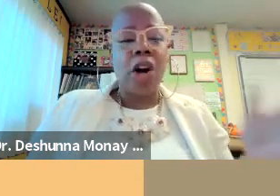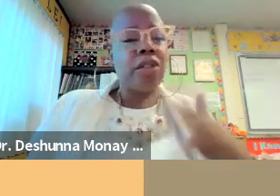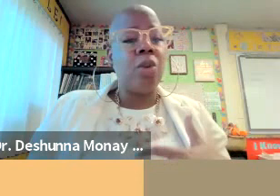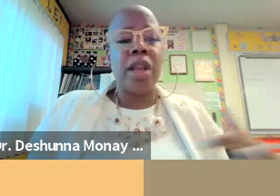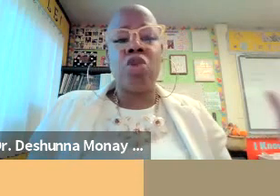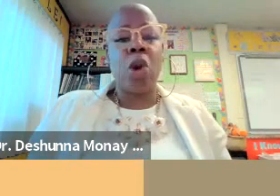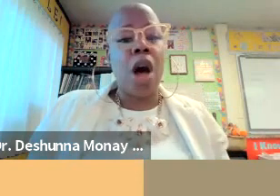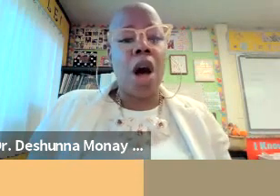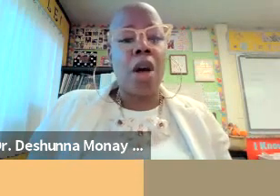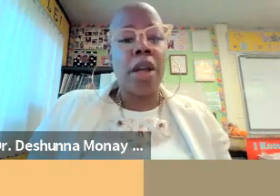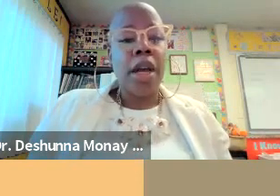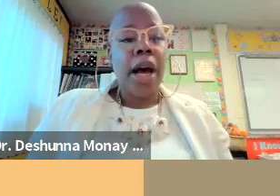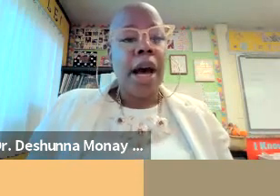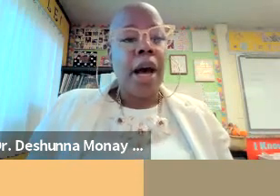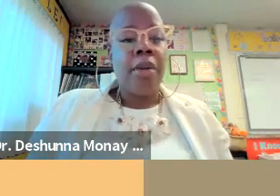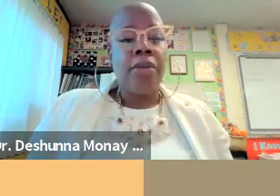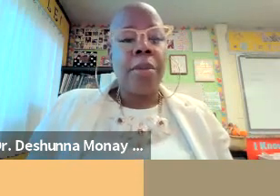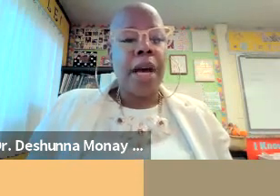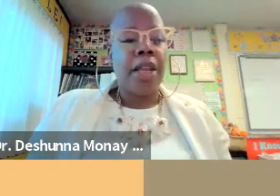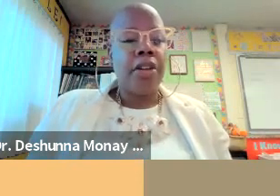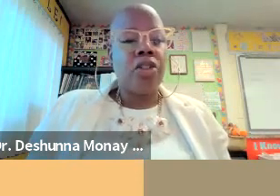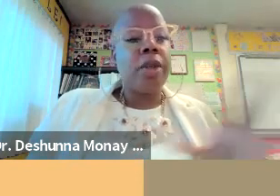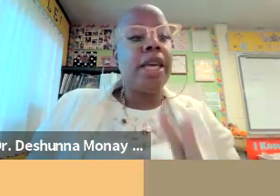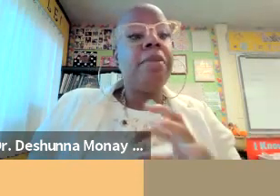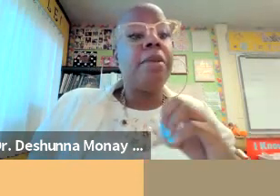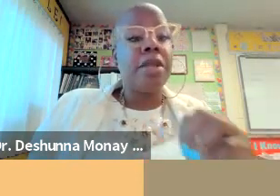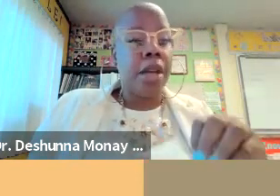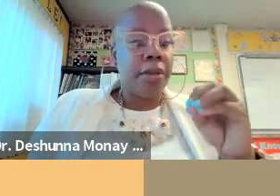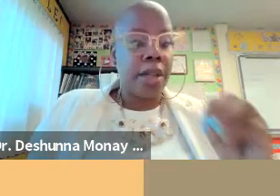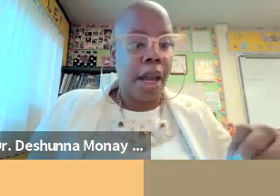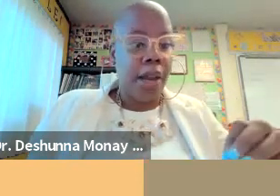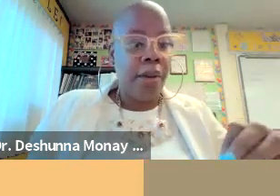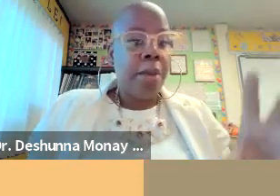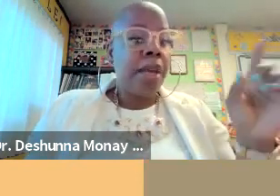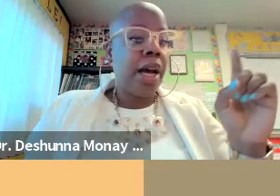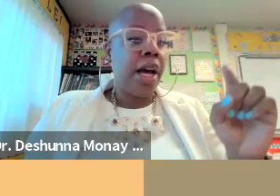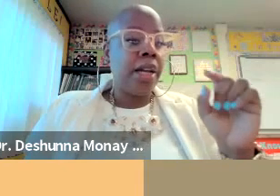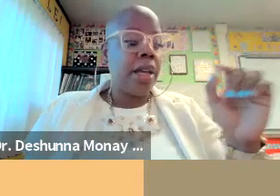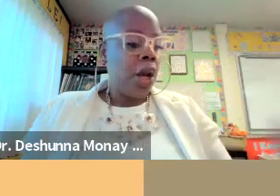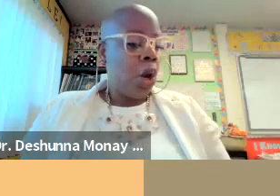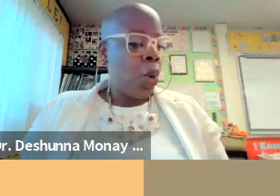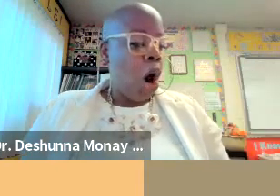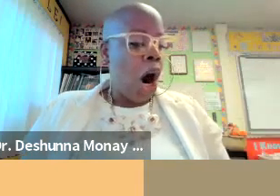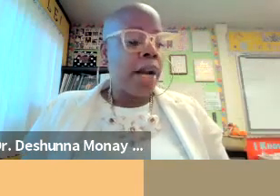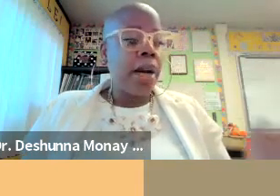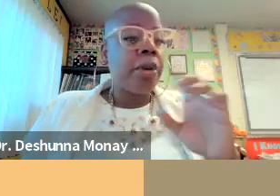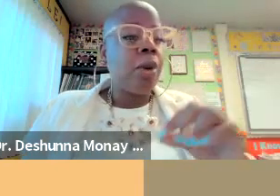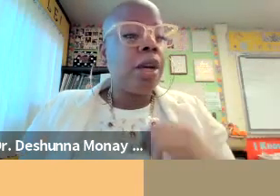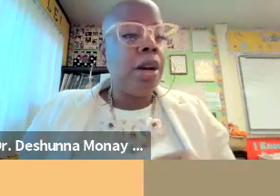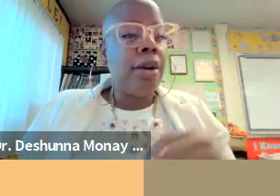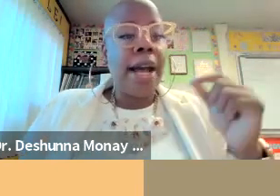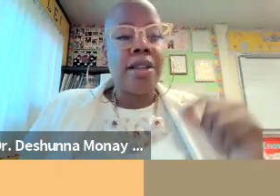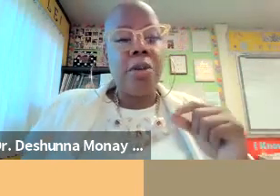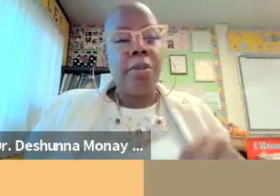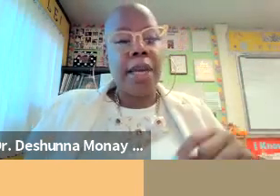and also withdraw from others to keep themselves safe, because our number